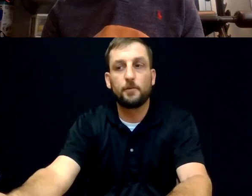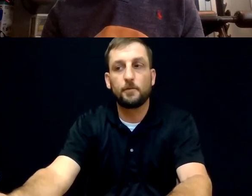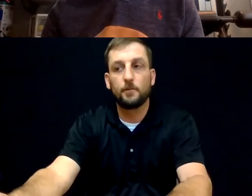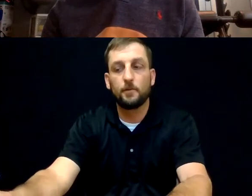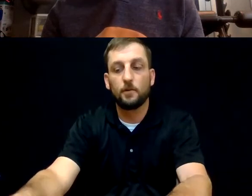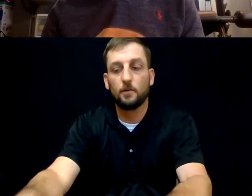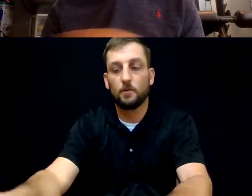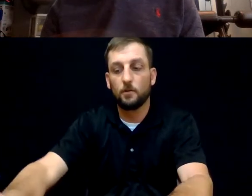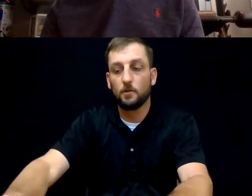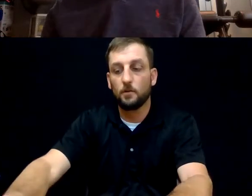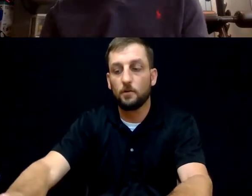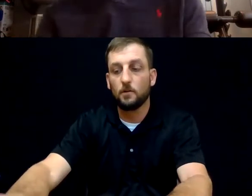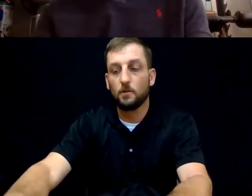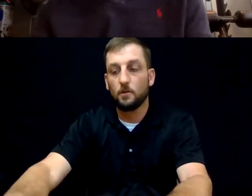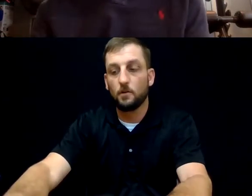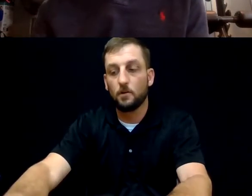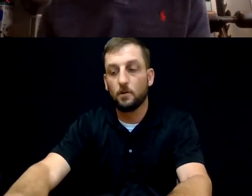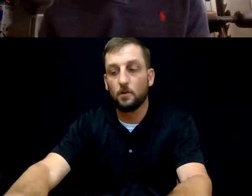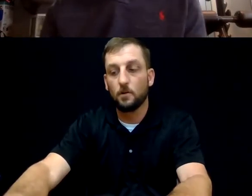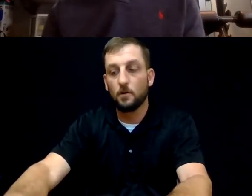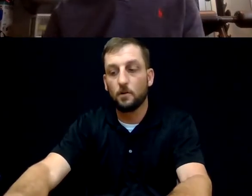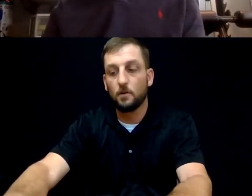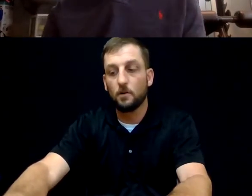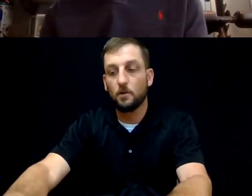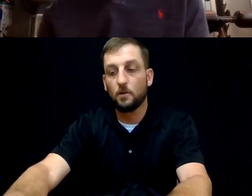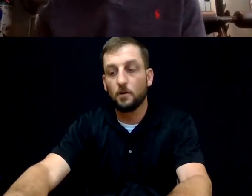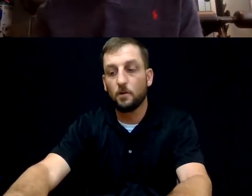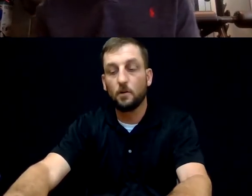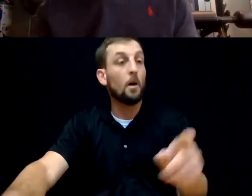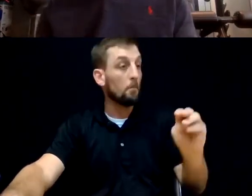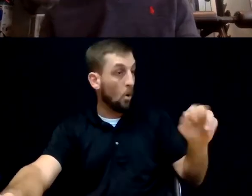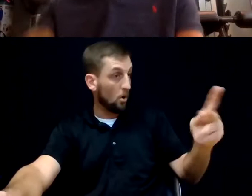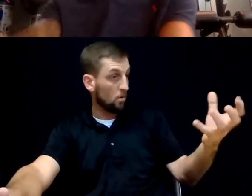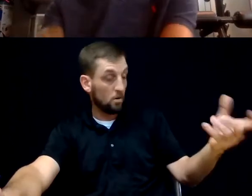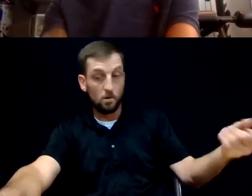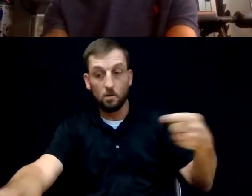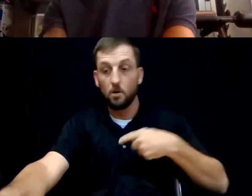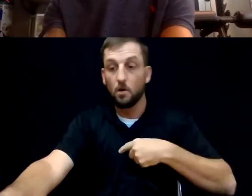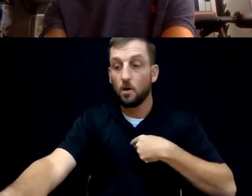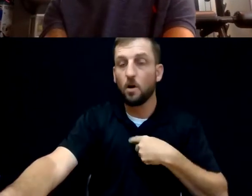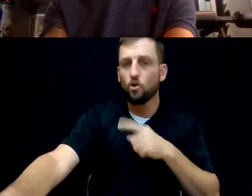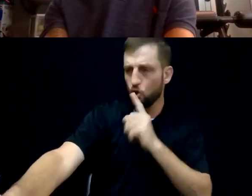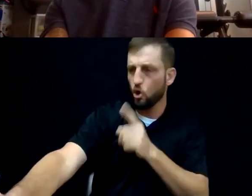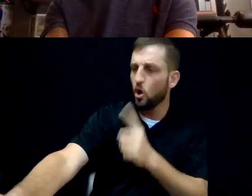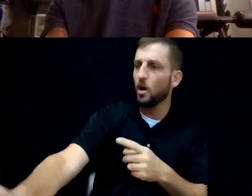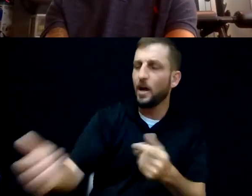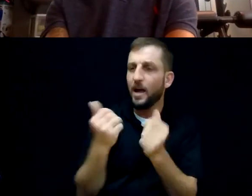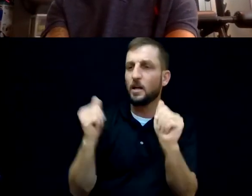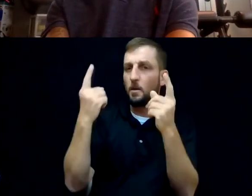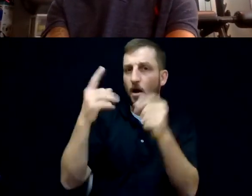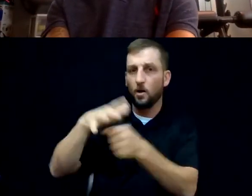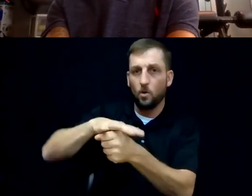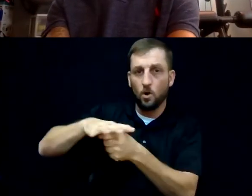Mark, you want to go? Sure. I was just gonna say, anybody who is in the New Orleans metro area and